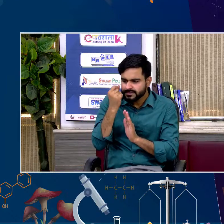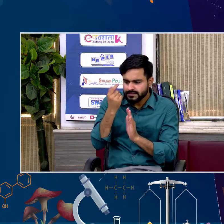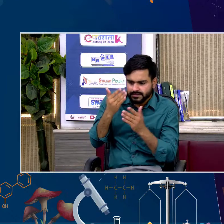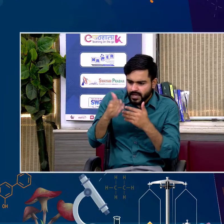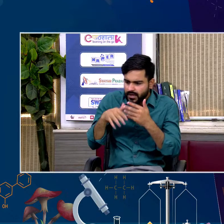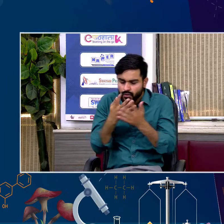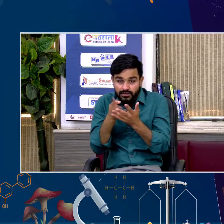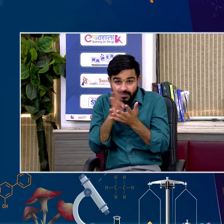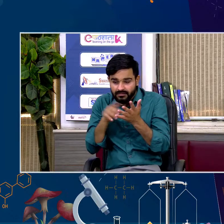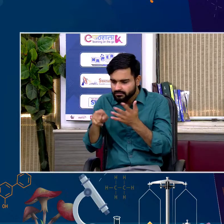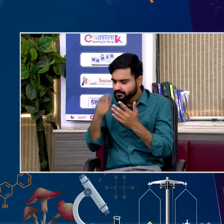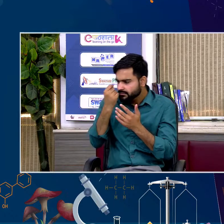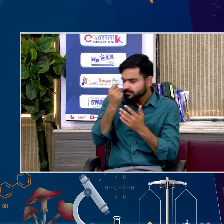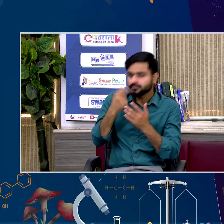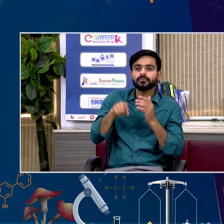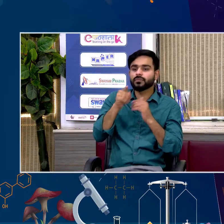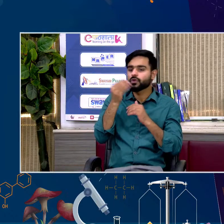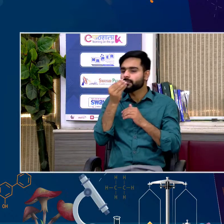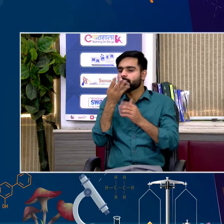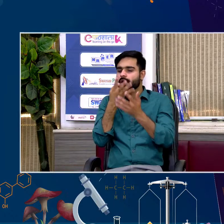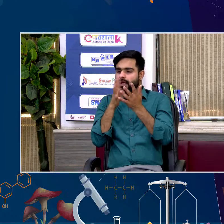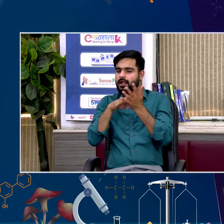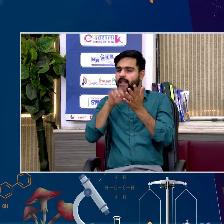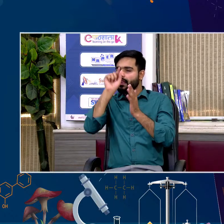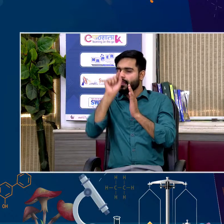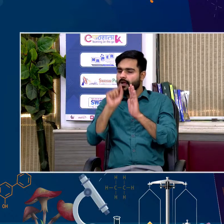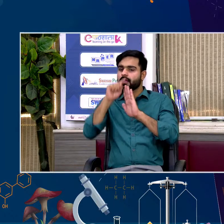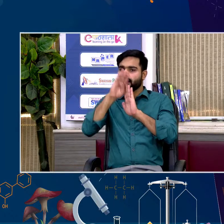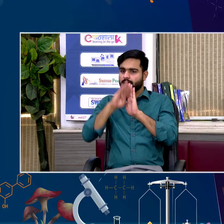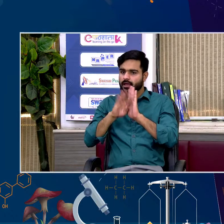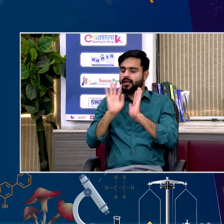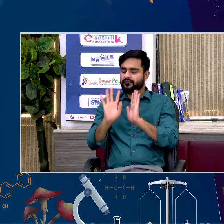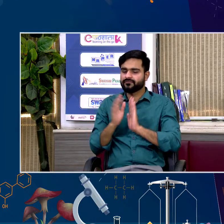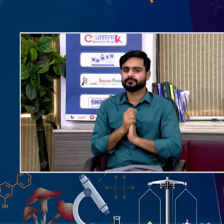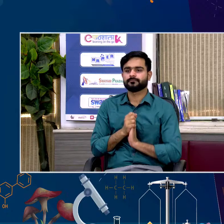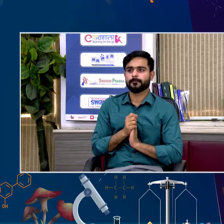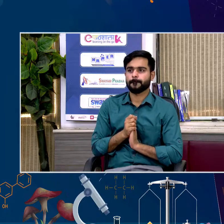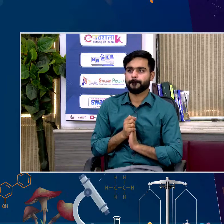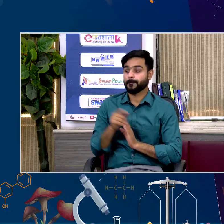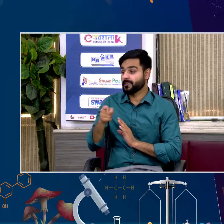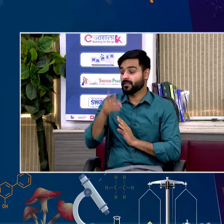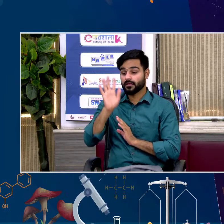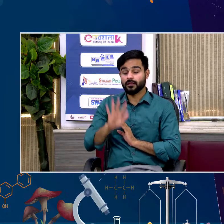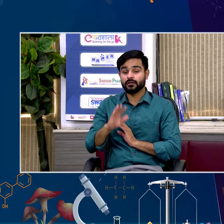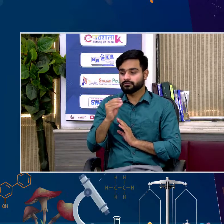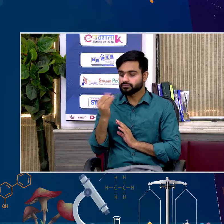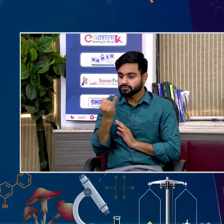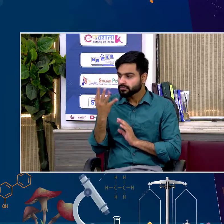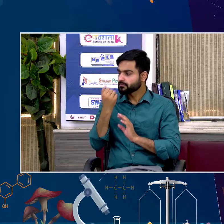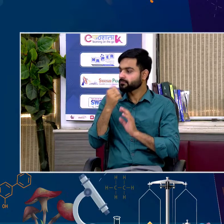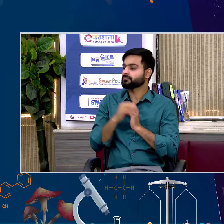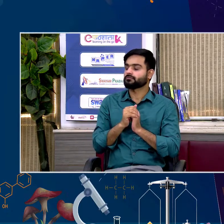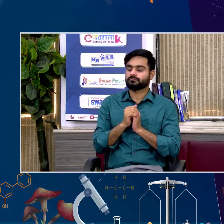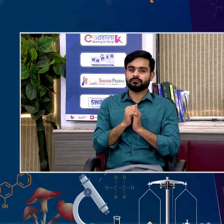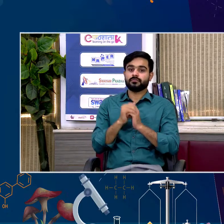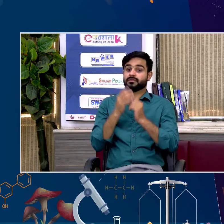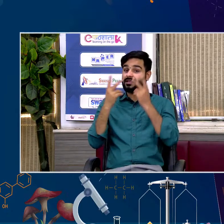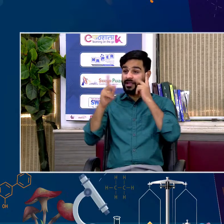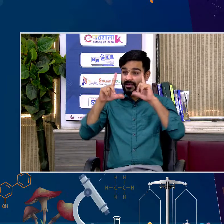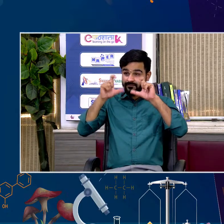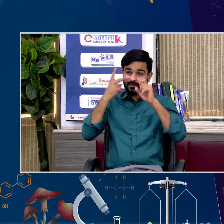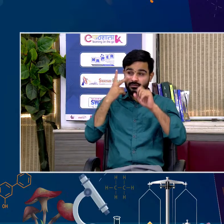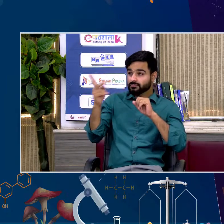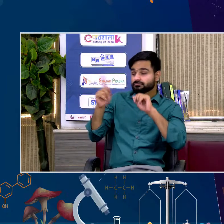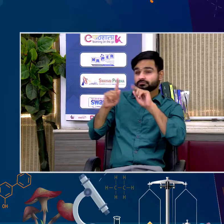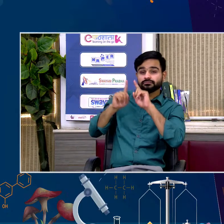is. So if he is at a concrete level, you would want to have object cues. If he is at a picture level, you could have pictures. So